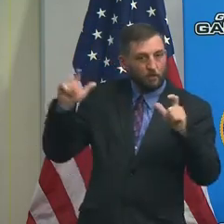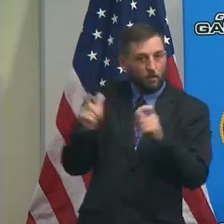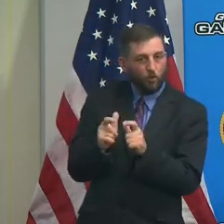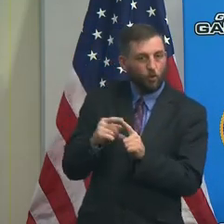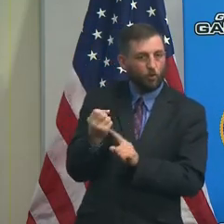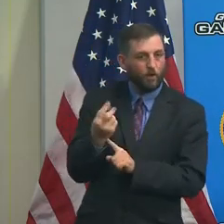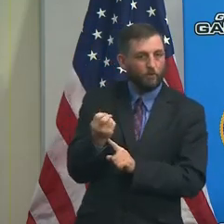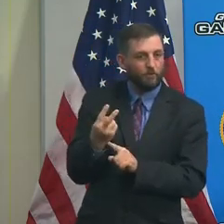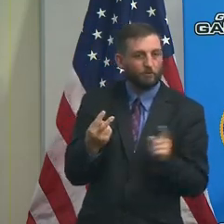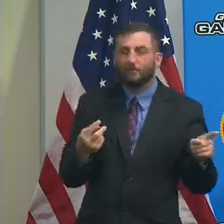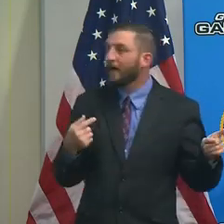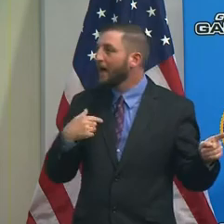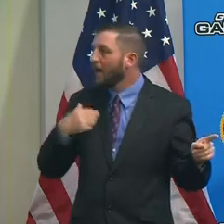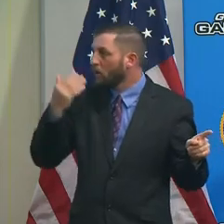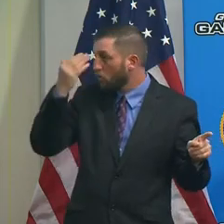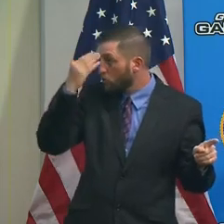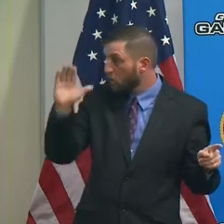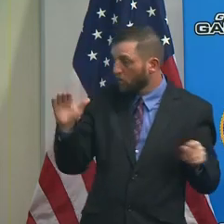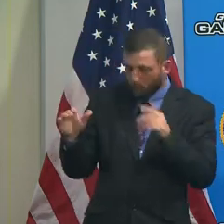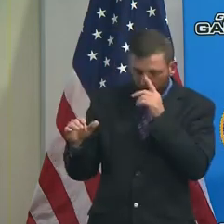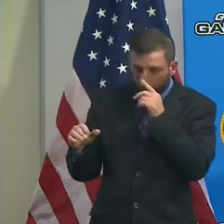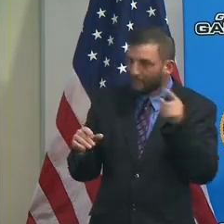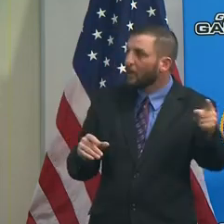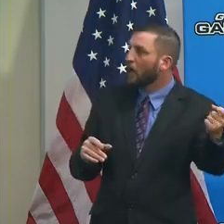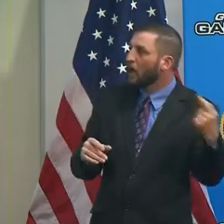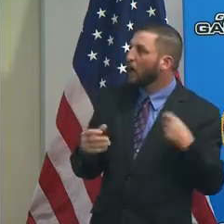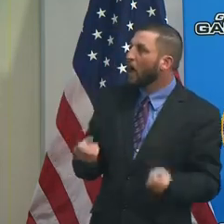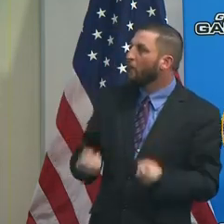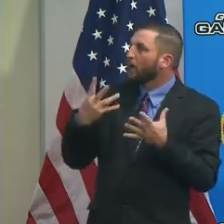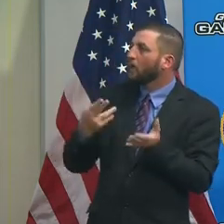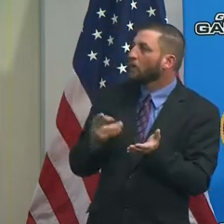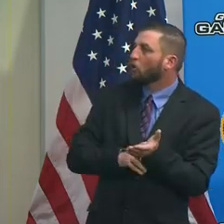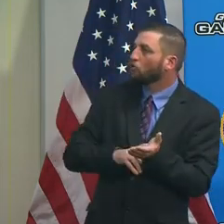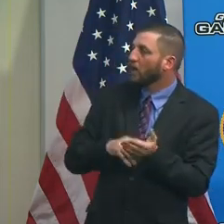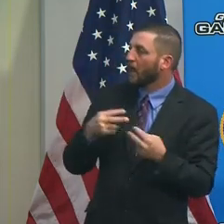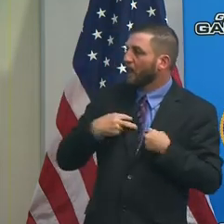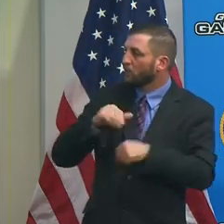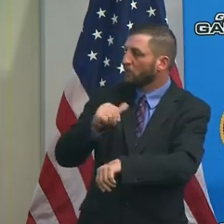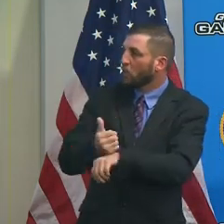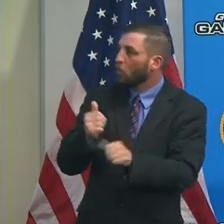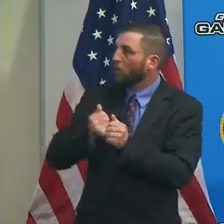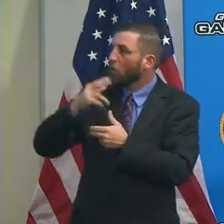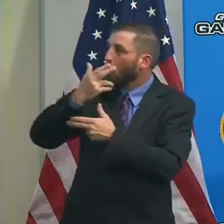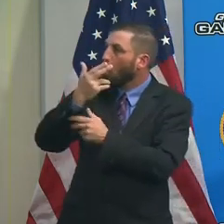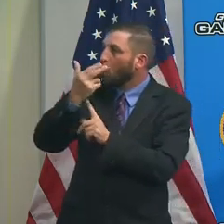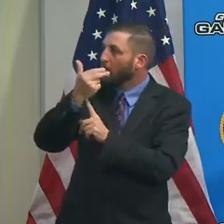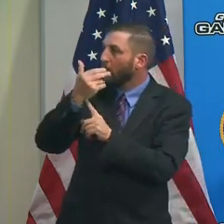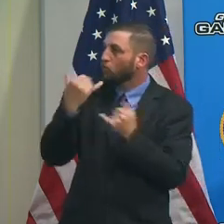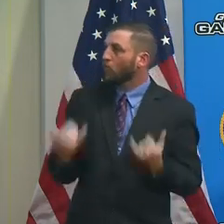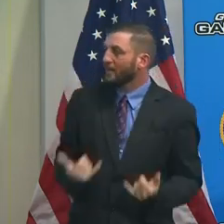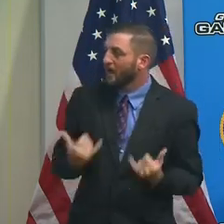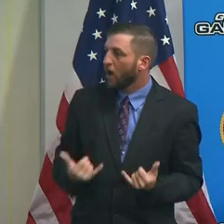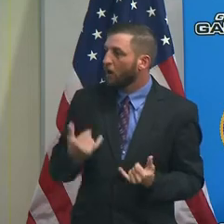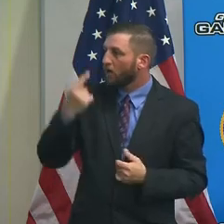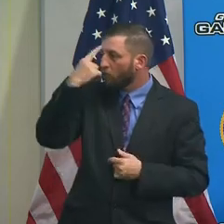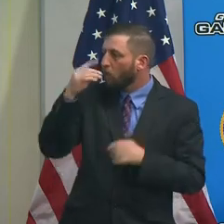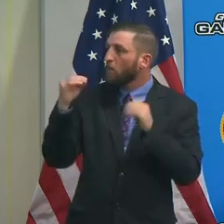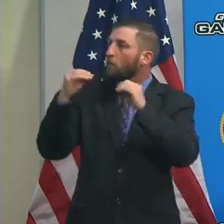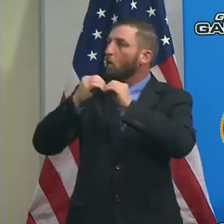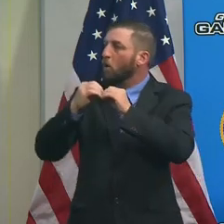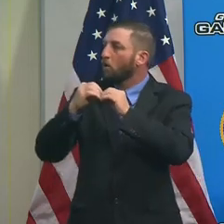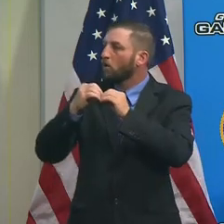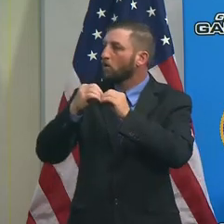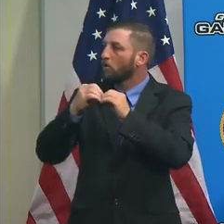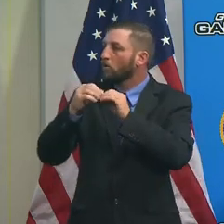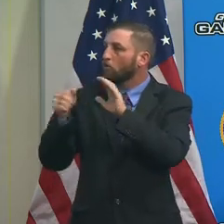Yeah, I don't know if the question is how many contracts are in place with hotels right now for additional shelters.